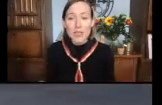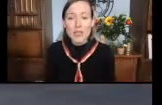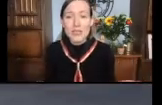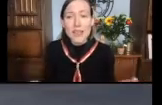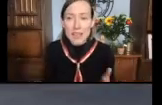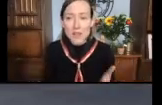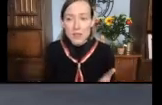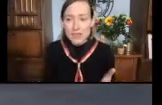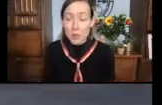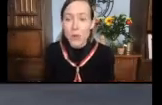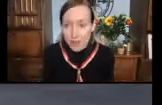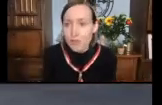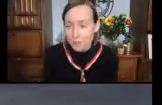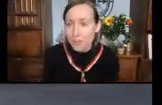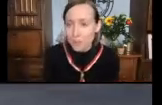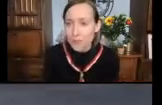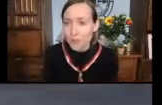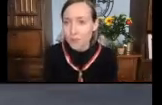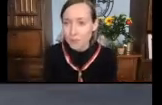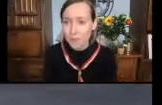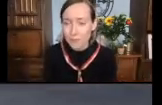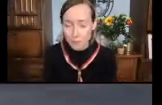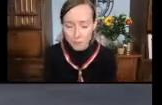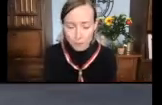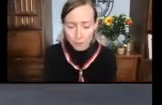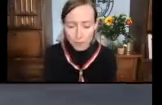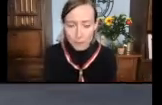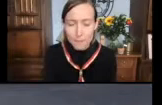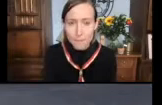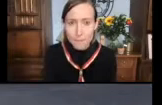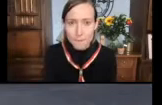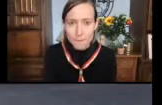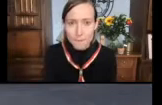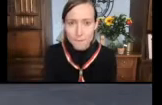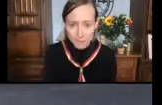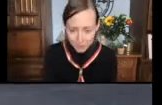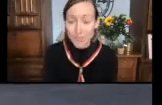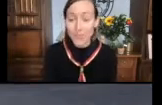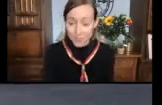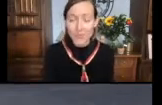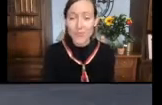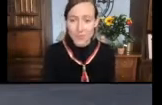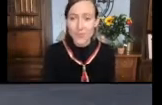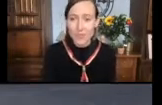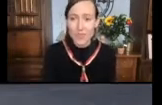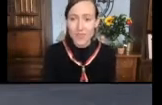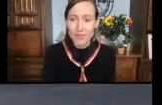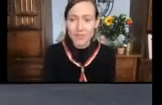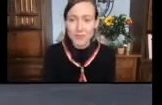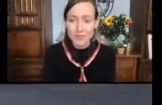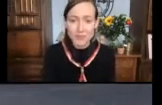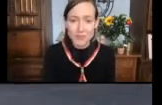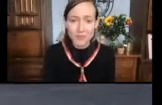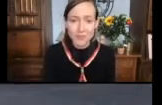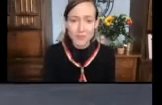Actually, Auntie, yes. Sorry, Jessica. There's actually a question related to that. It says, why do different countries